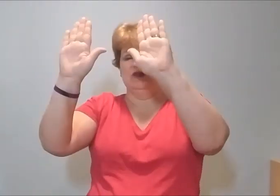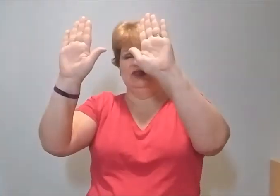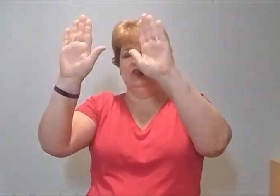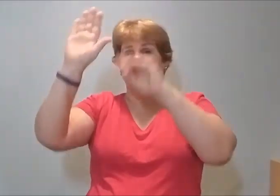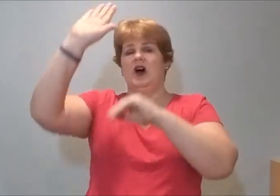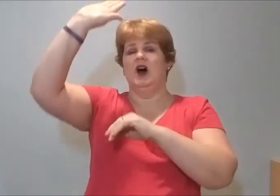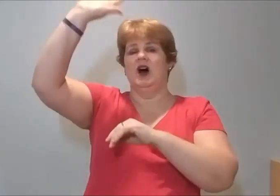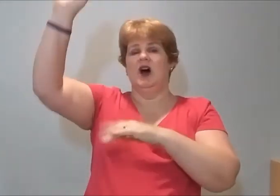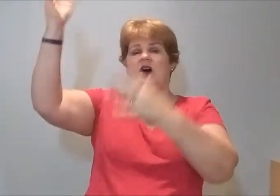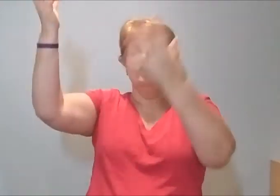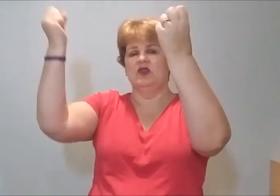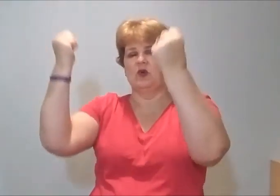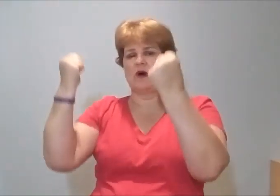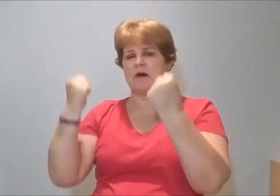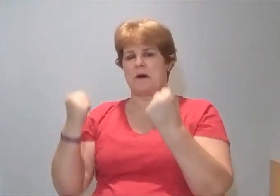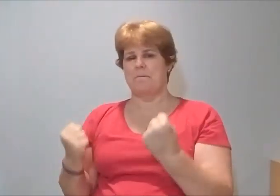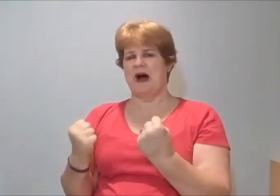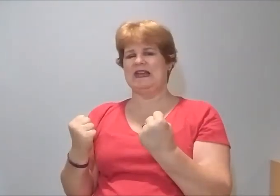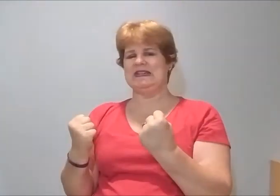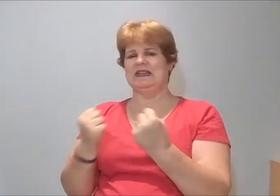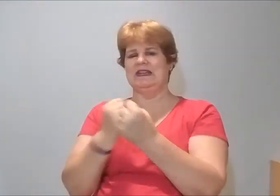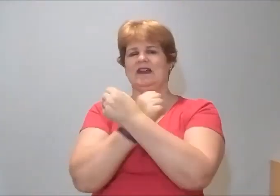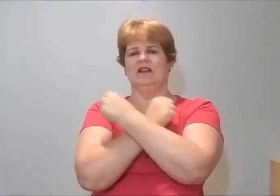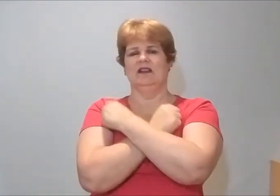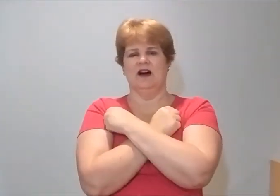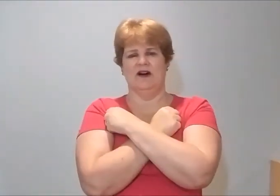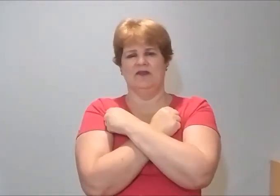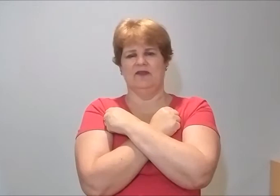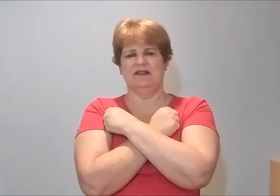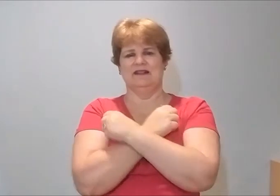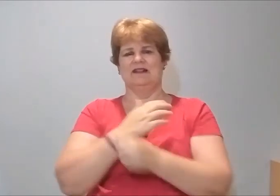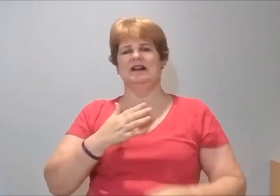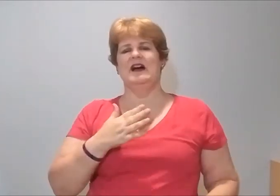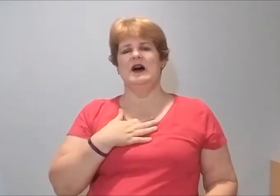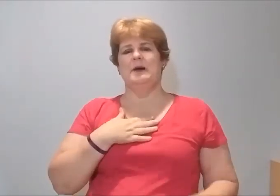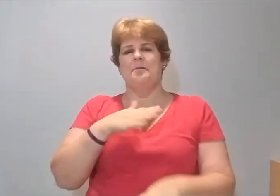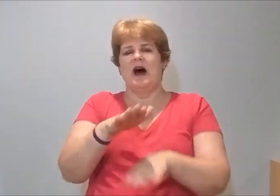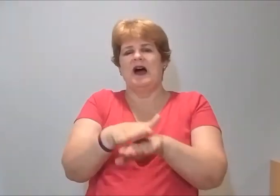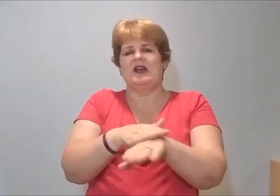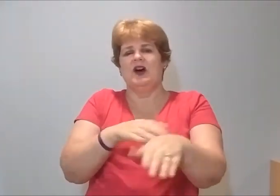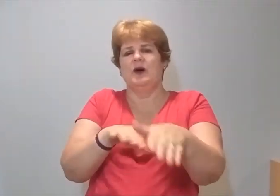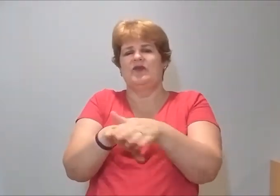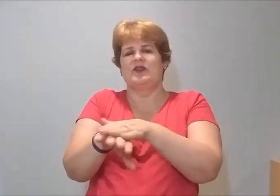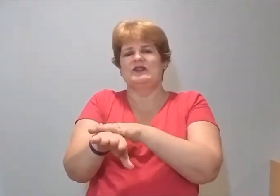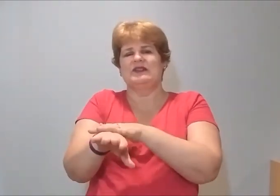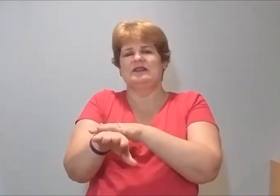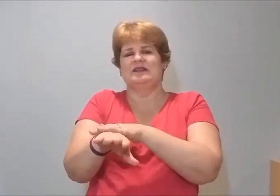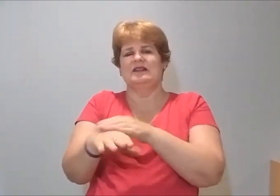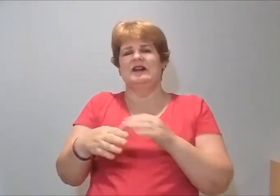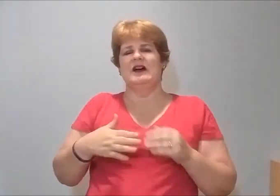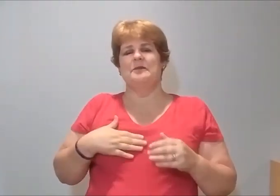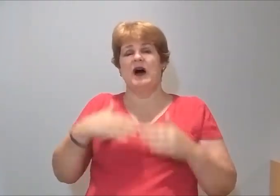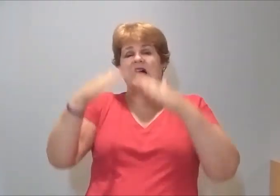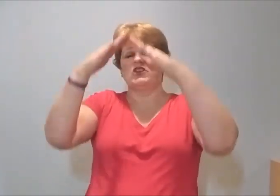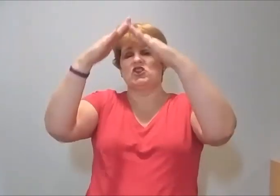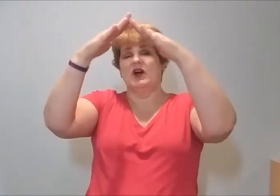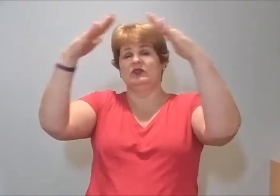wonders of your mighty love. My comfort, my